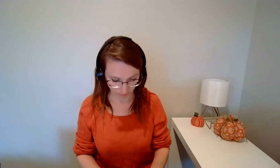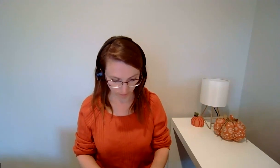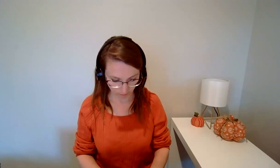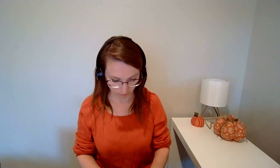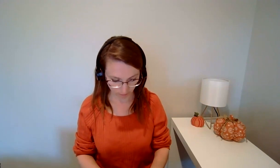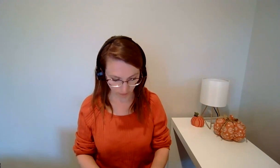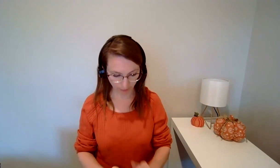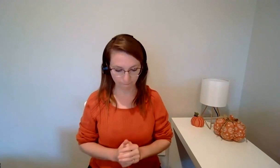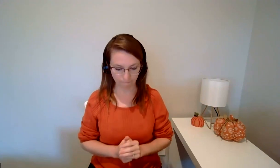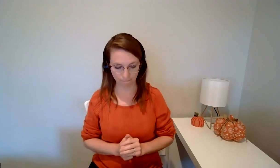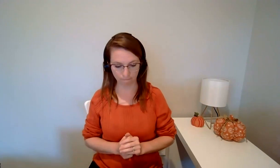Okay.